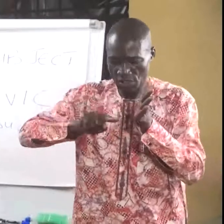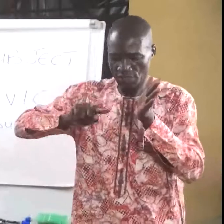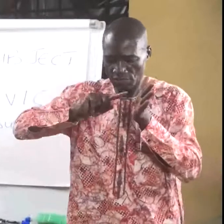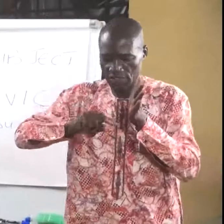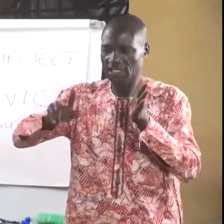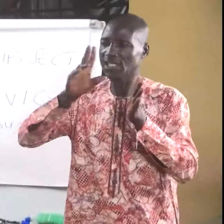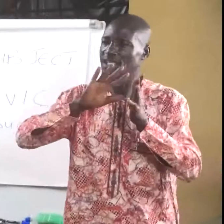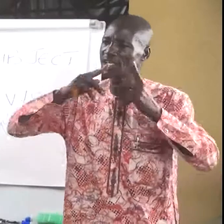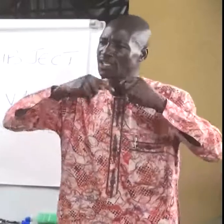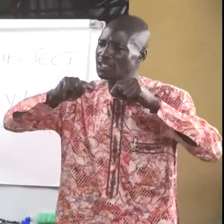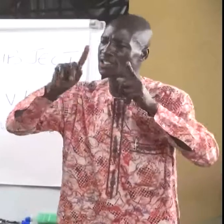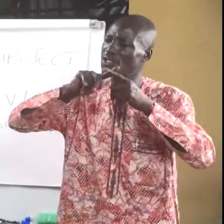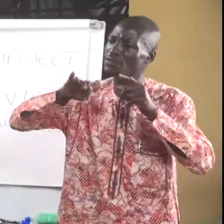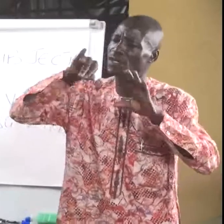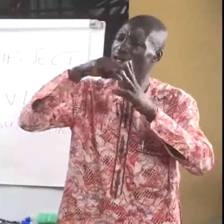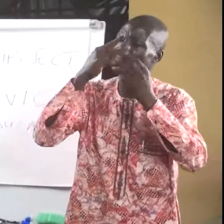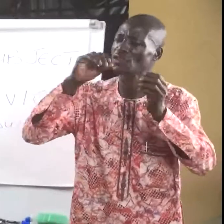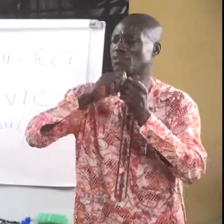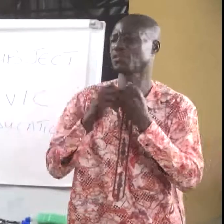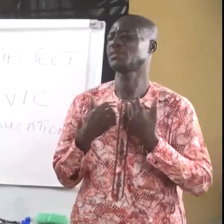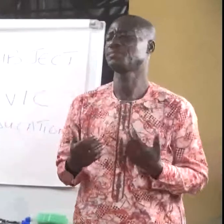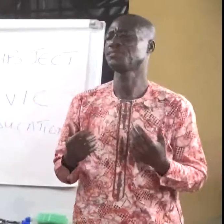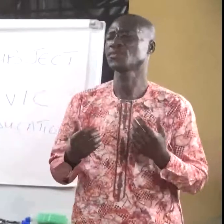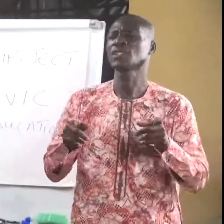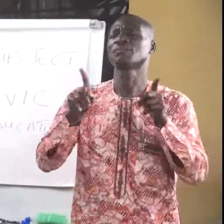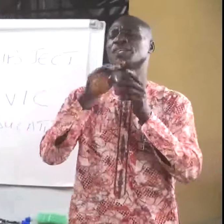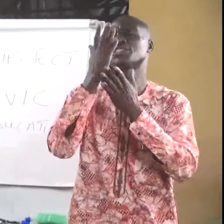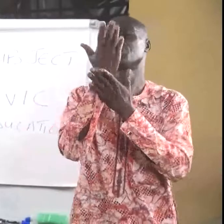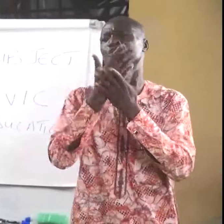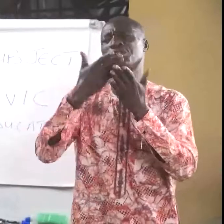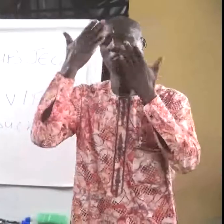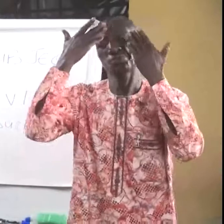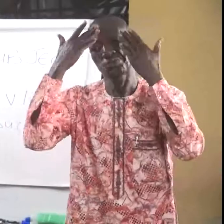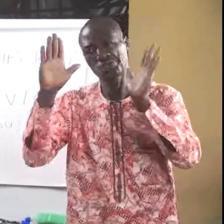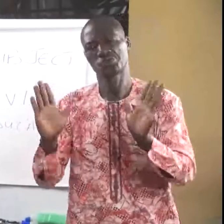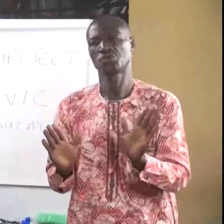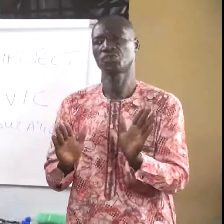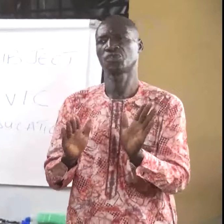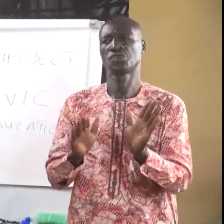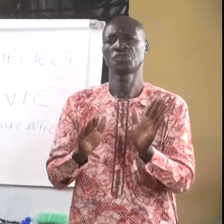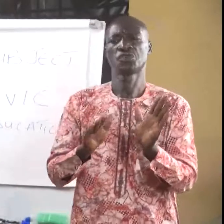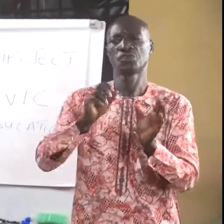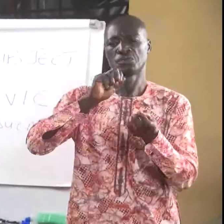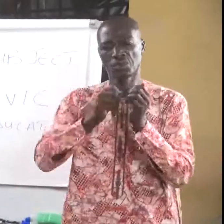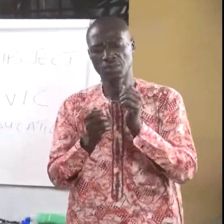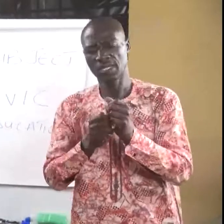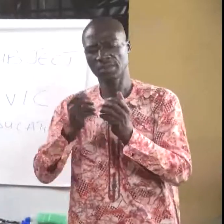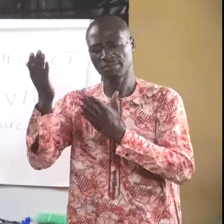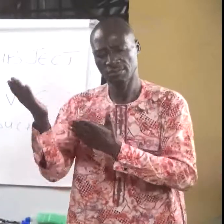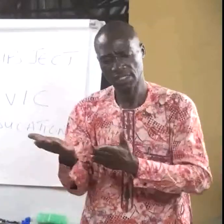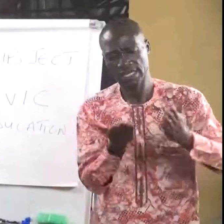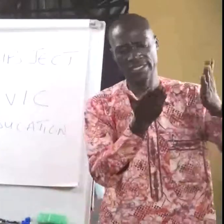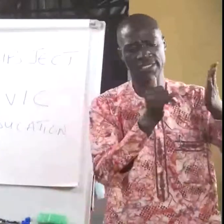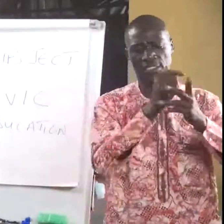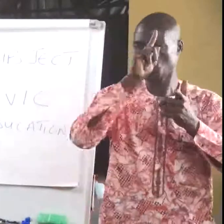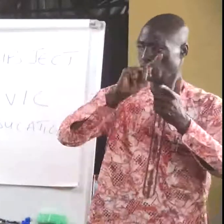And when each and every one of us is knowledgeable about that, and we give our complaint, they will be